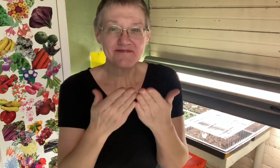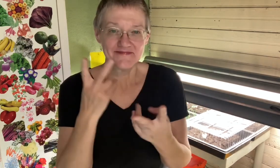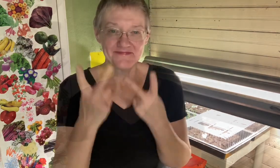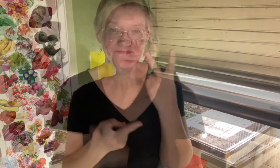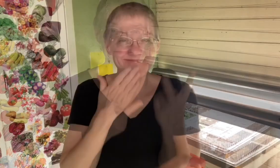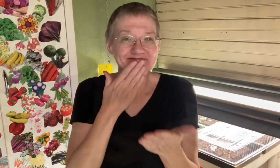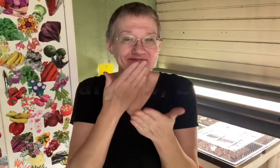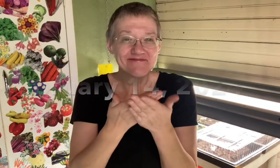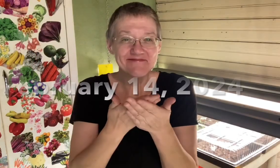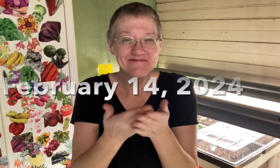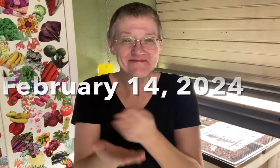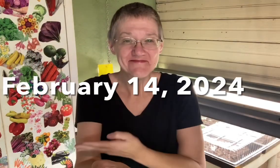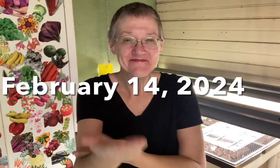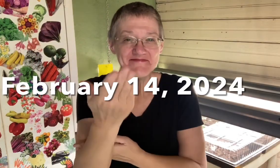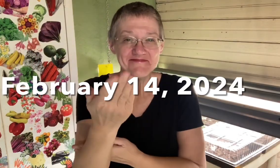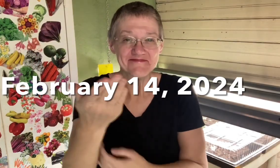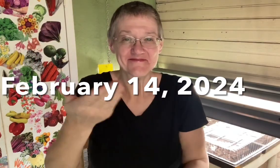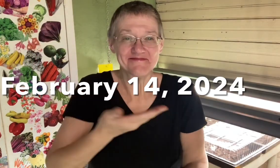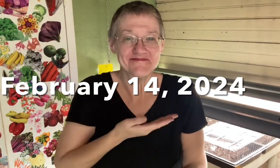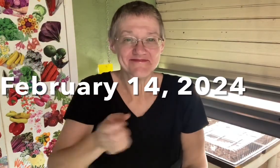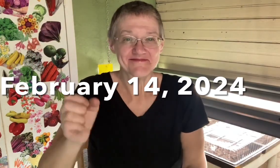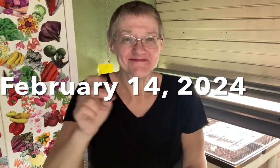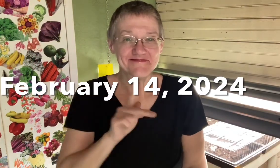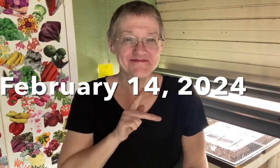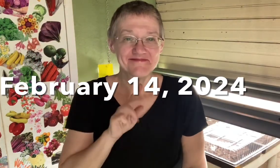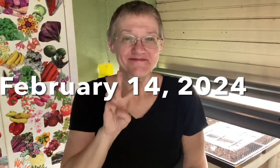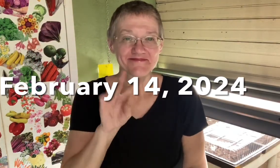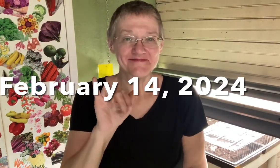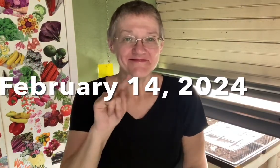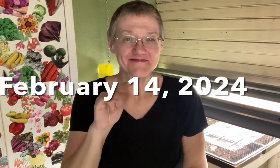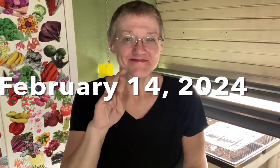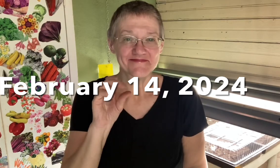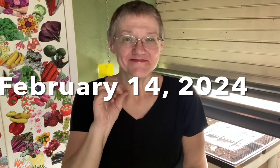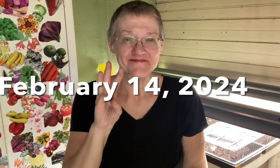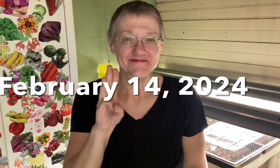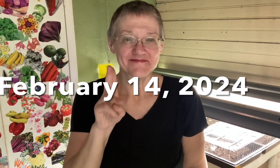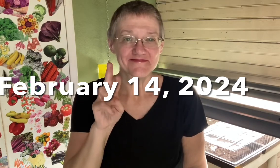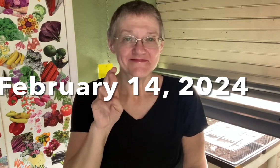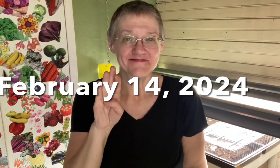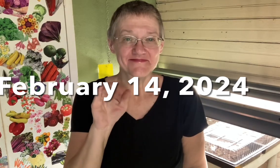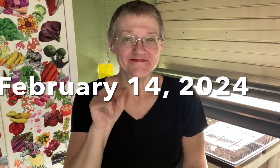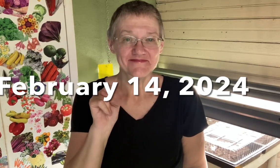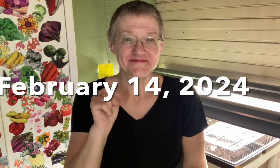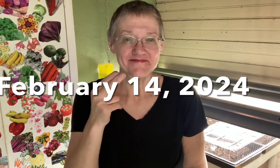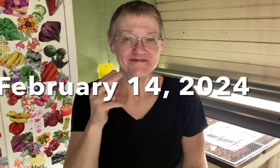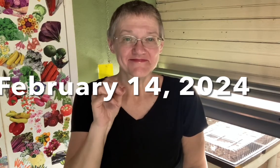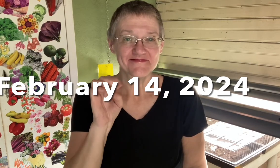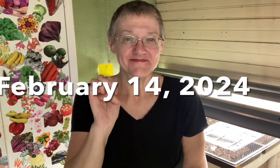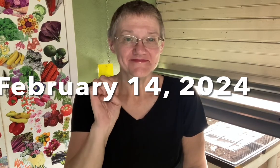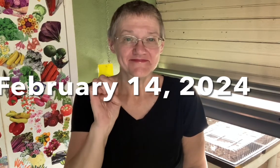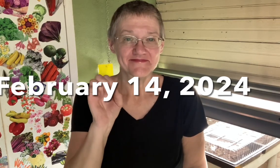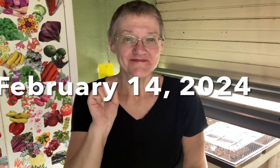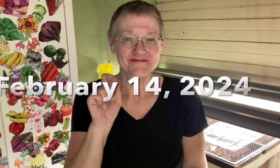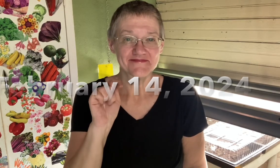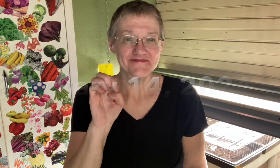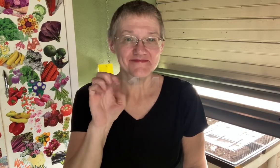time. Good morning and welcome back to Withrow Urban Homestead.